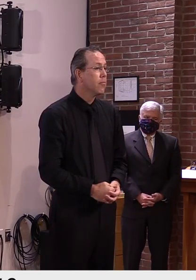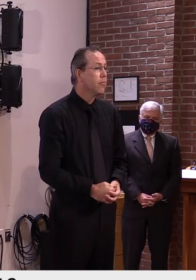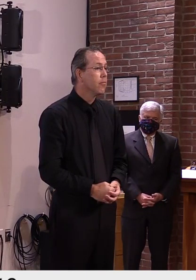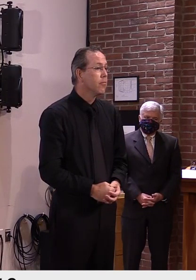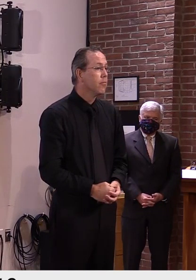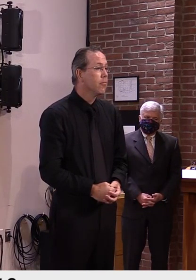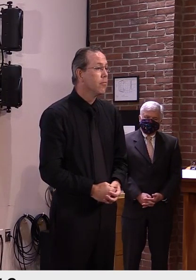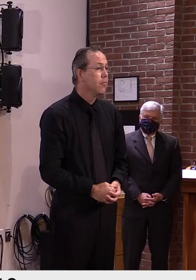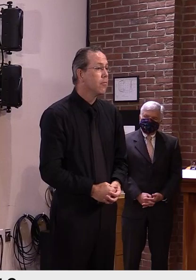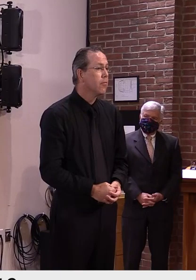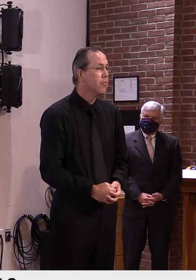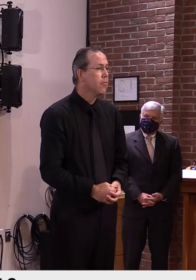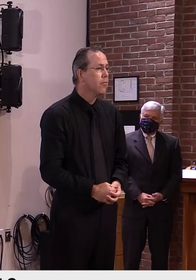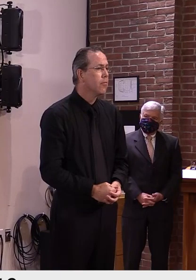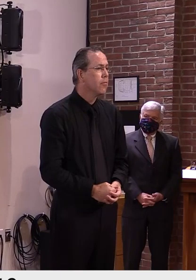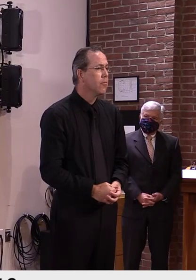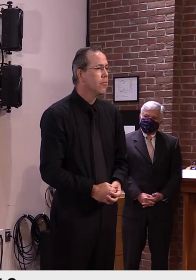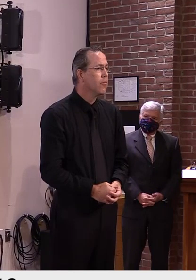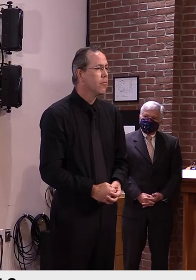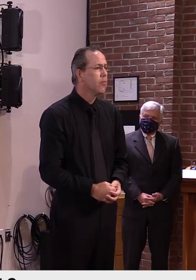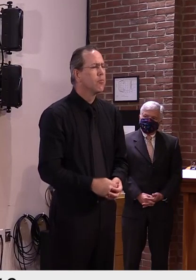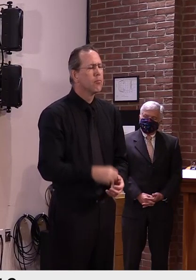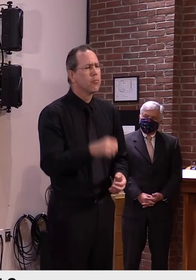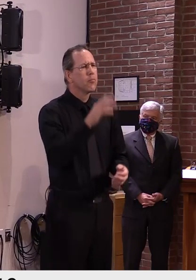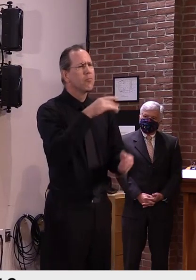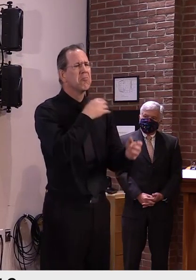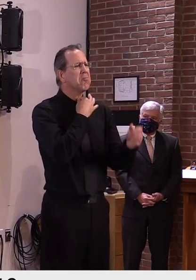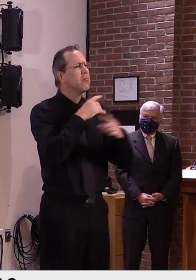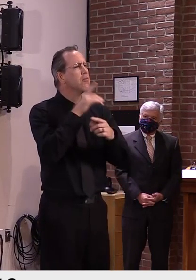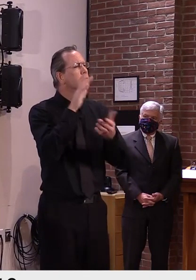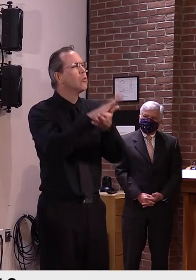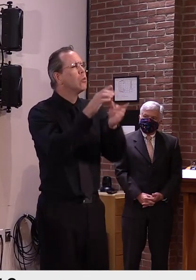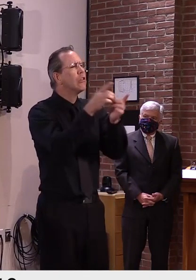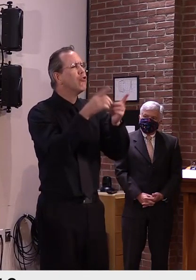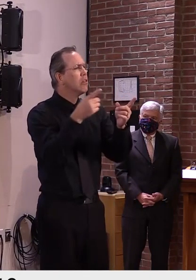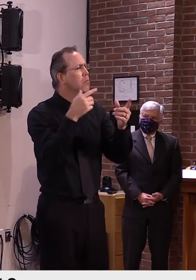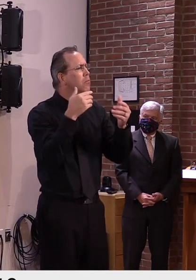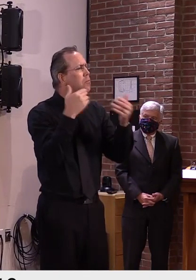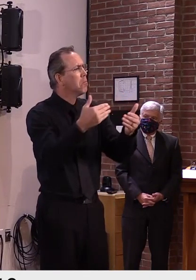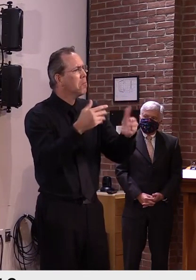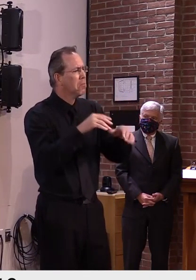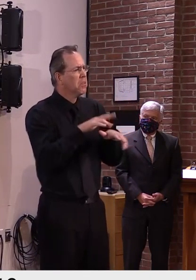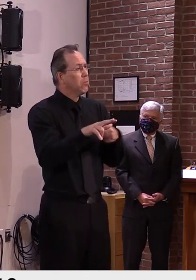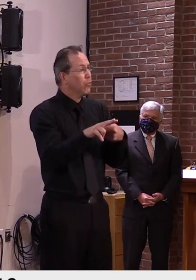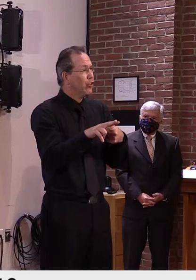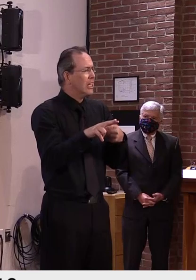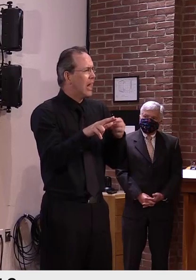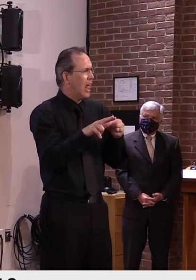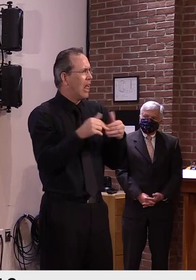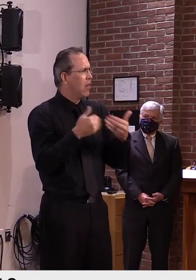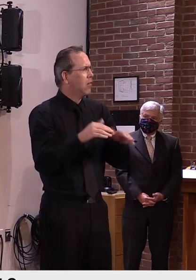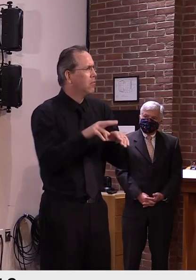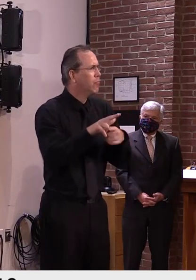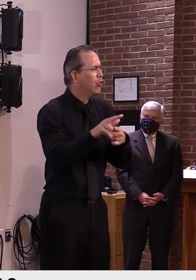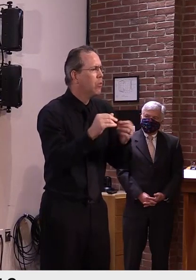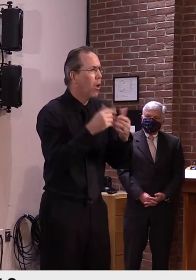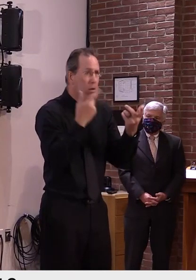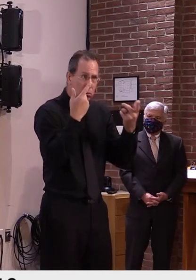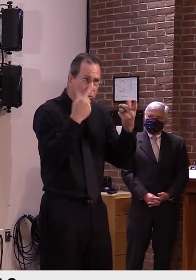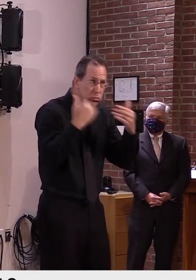do they know that they're ready? Yeah, I mean, that last question, I think, is the important one, because it really gets to, the practical aspects